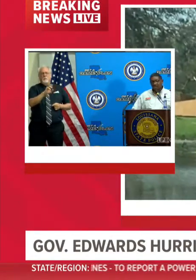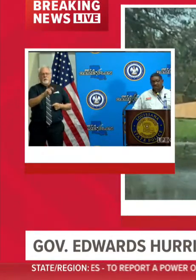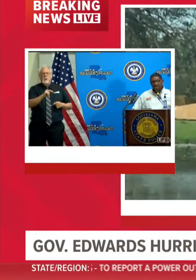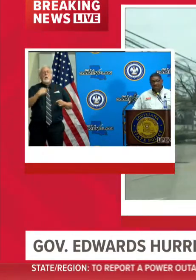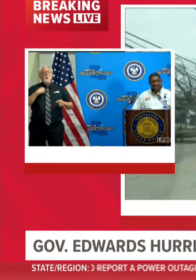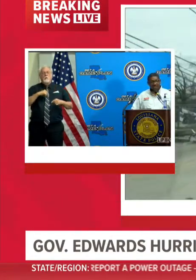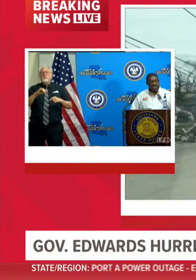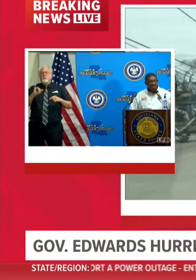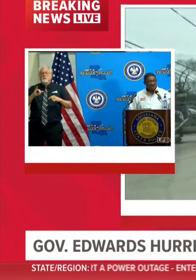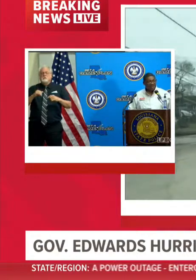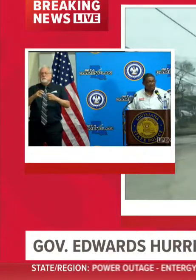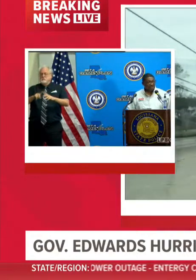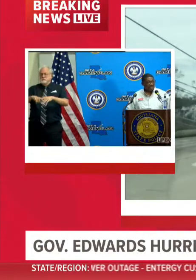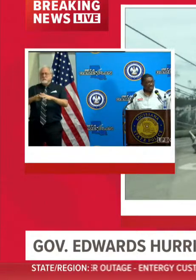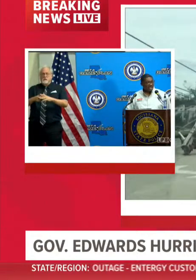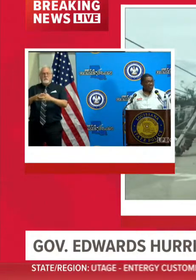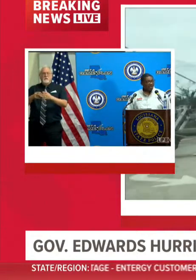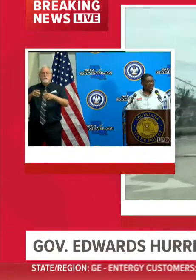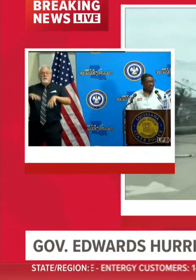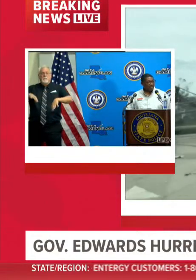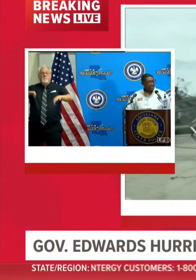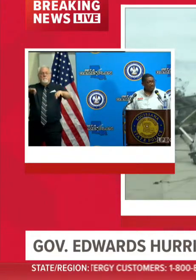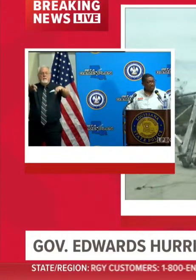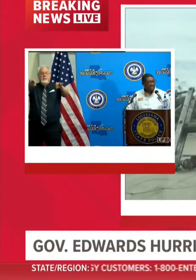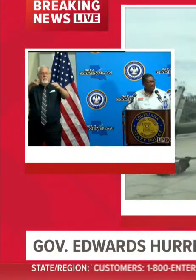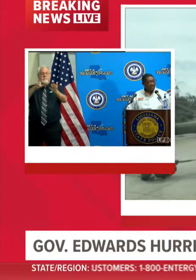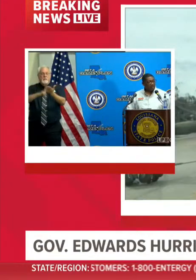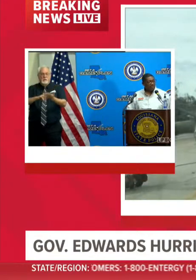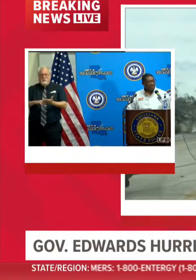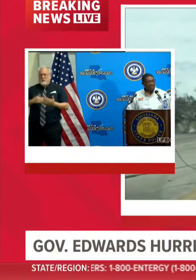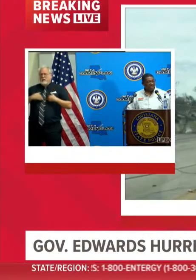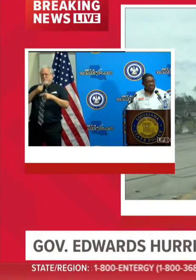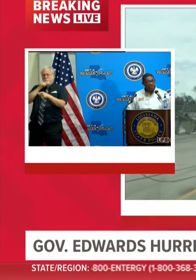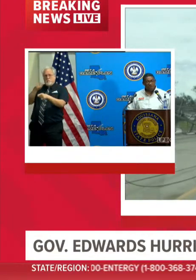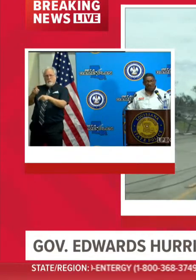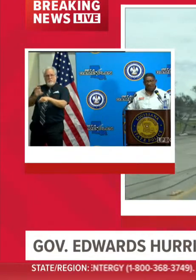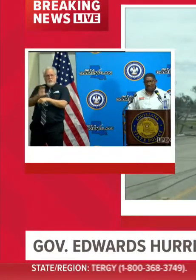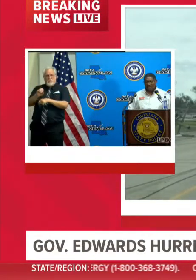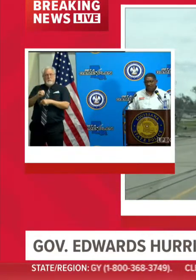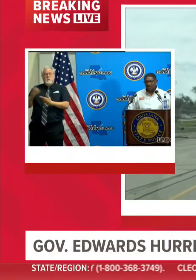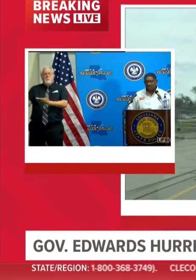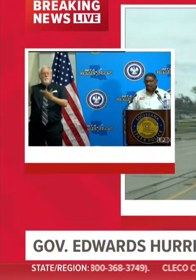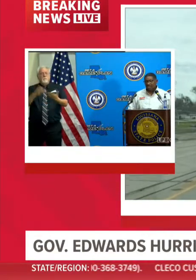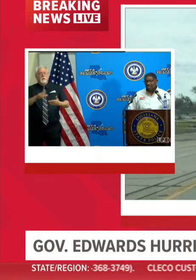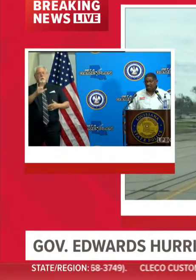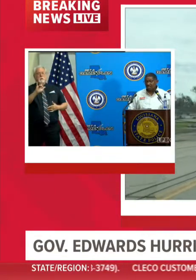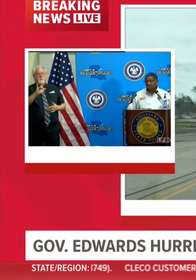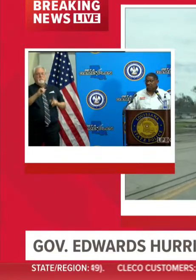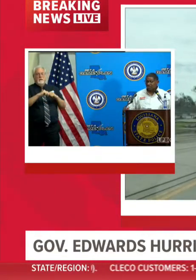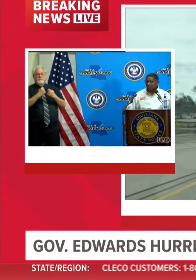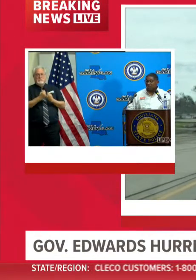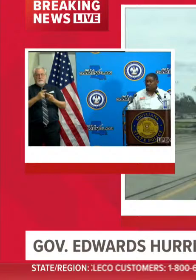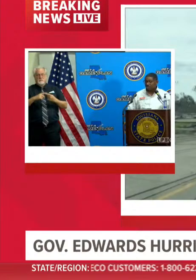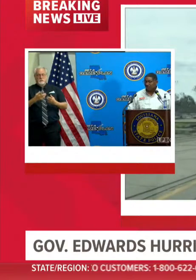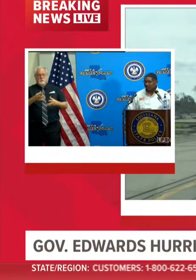contracts. That's a private contract relationship we have that we're bringing in 25 teams to remove debris off of